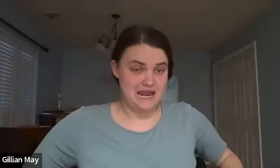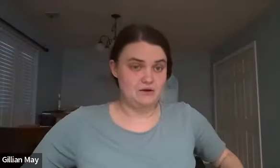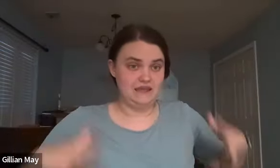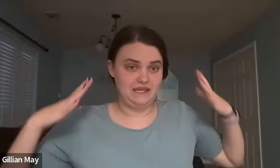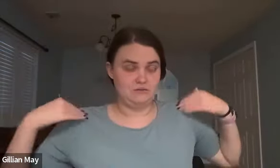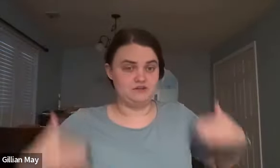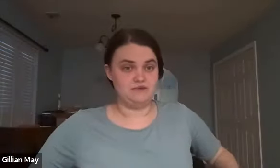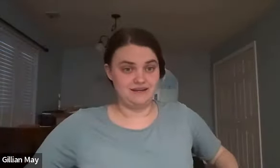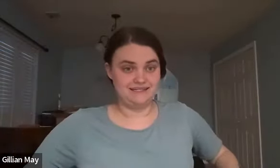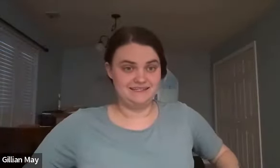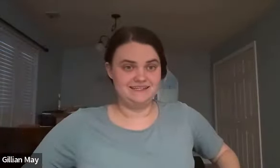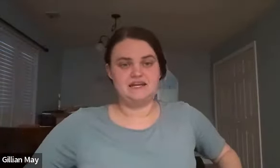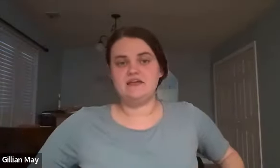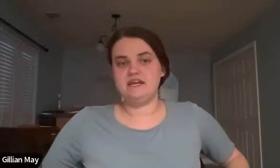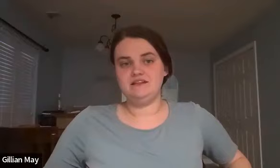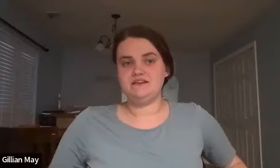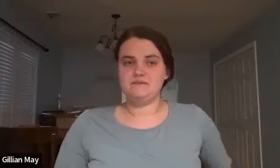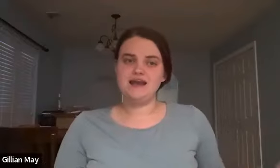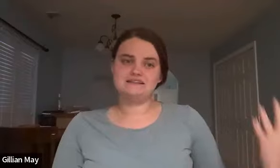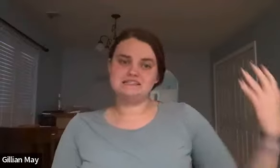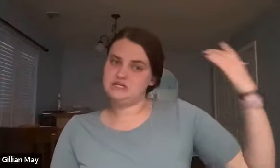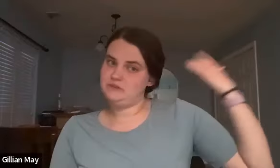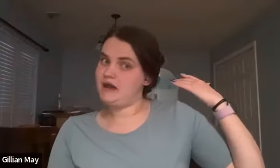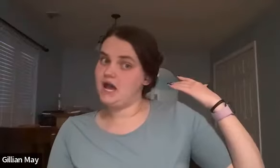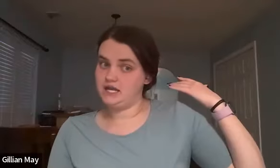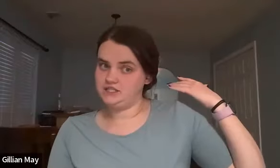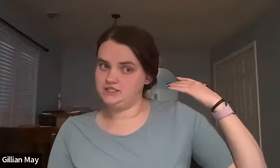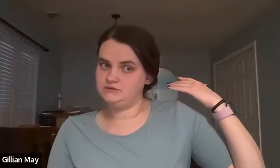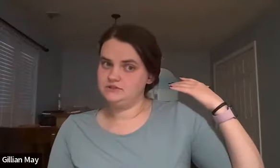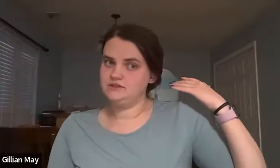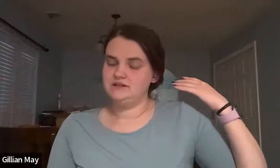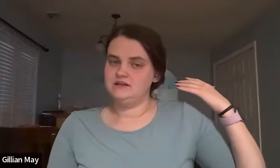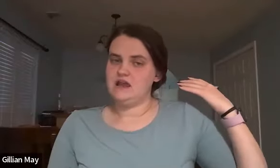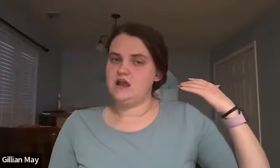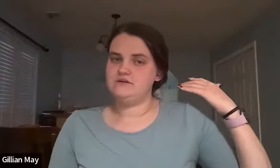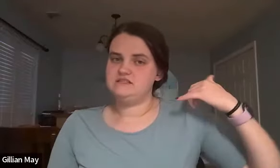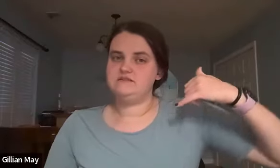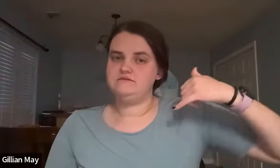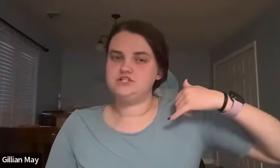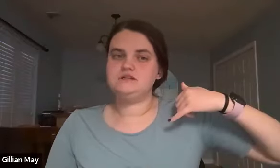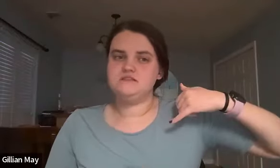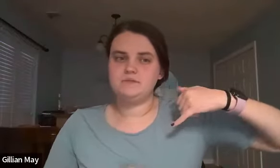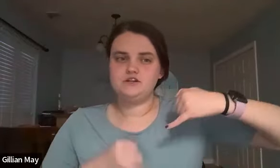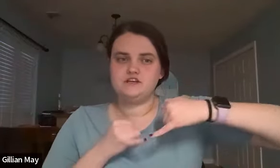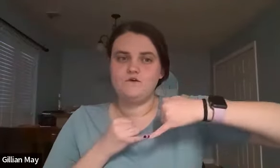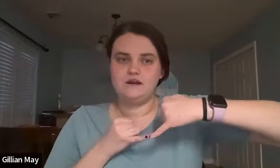now, like around your body. And then anything in the past is going to be behind you. I always visually think about yourself on an